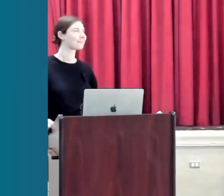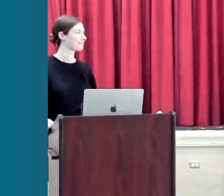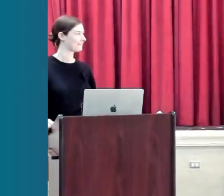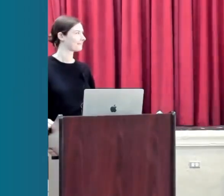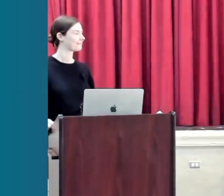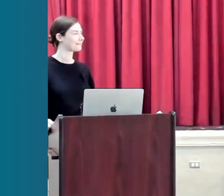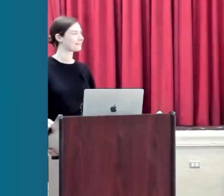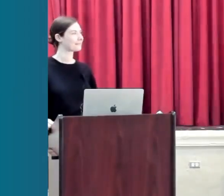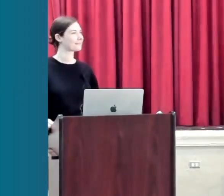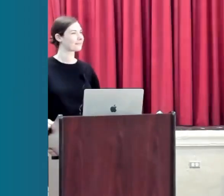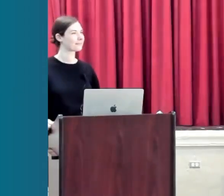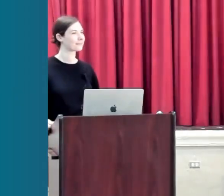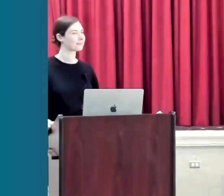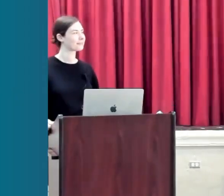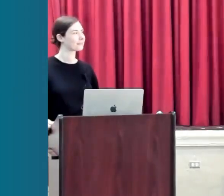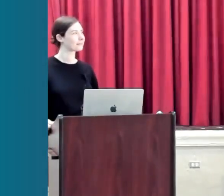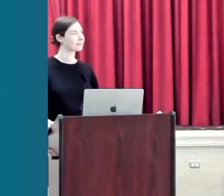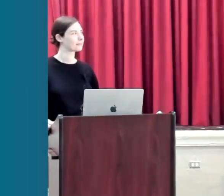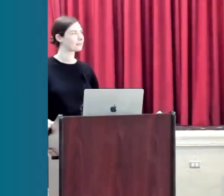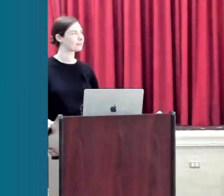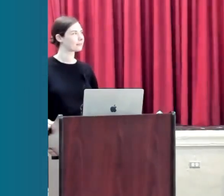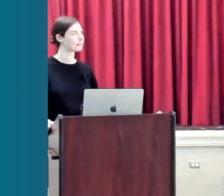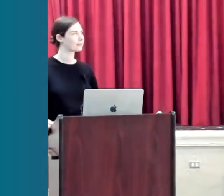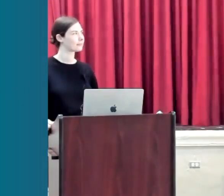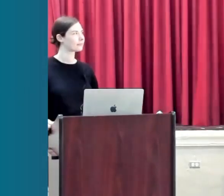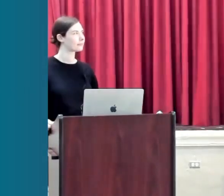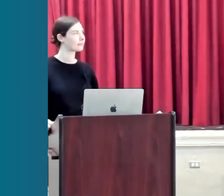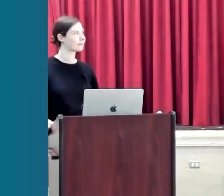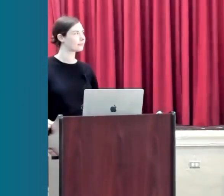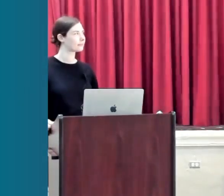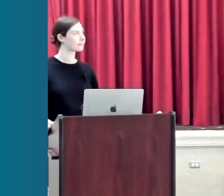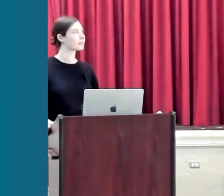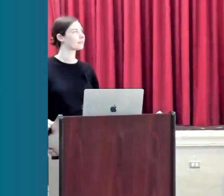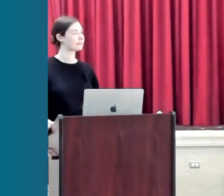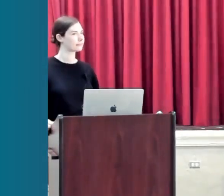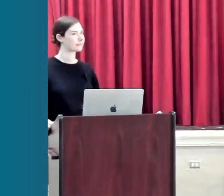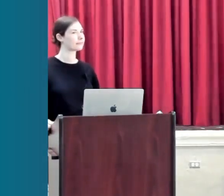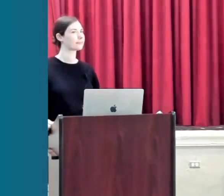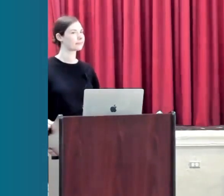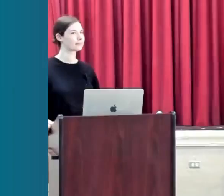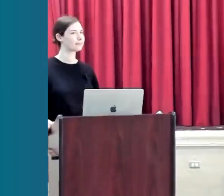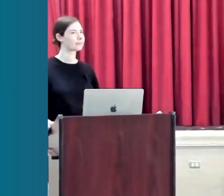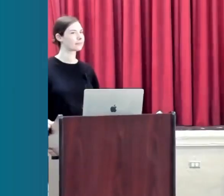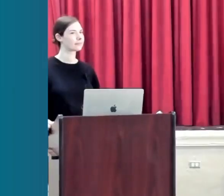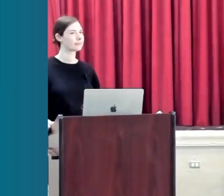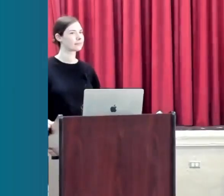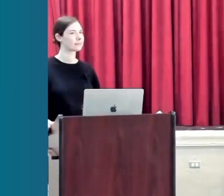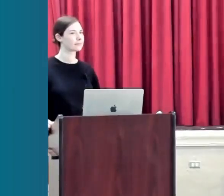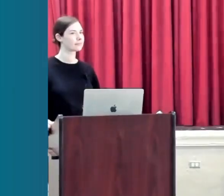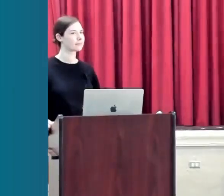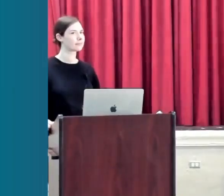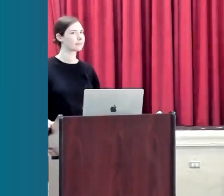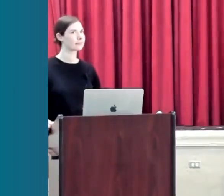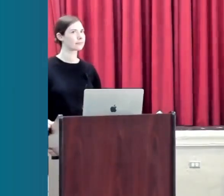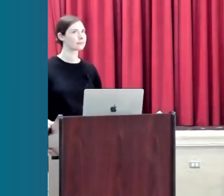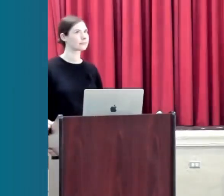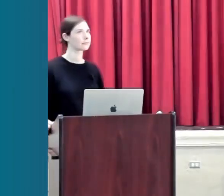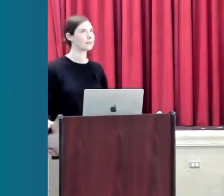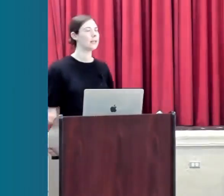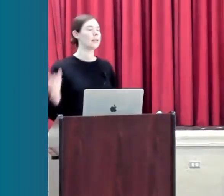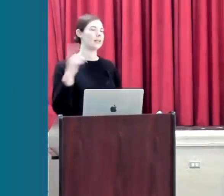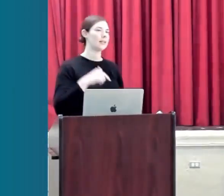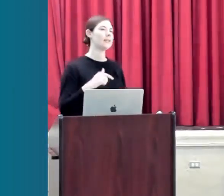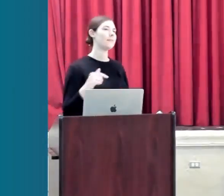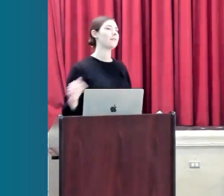have a great presenter today. If you have any questions that you need answered, do you want that to happen during the presentation or at the